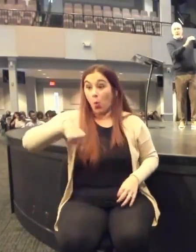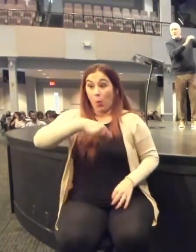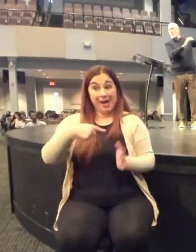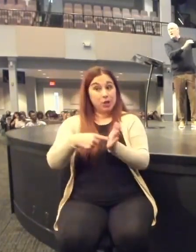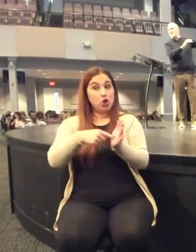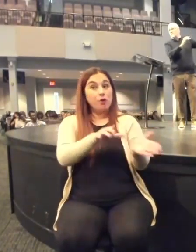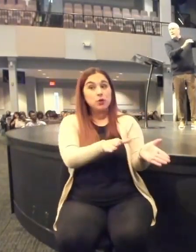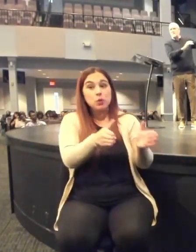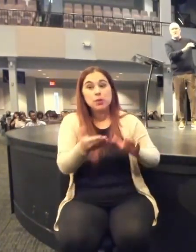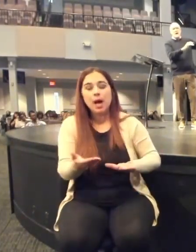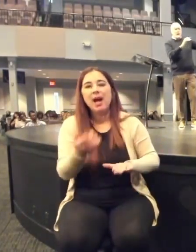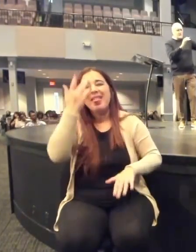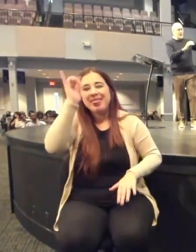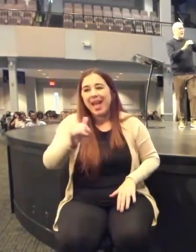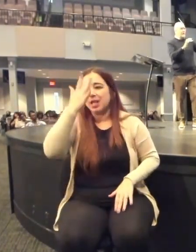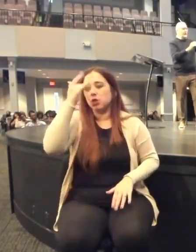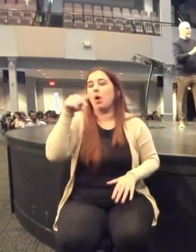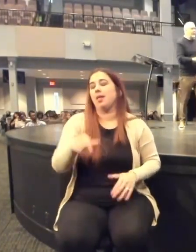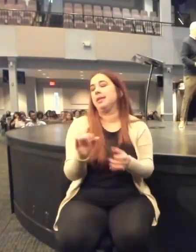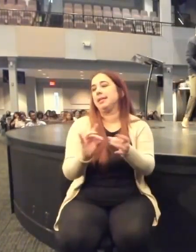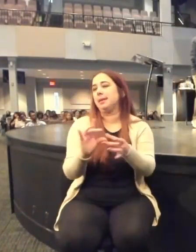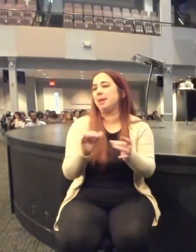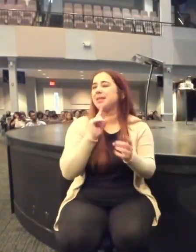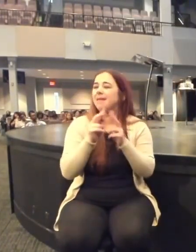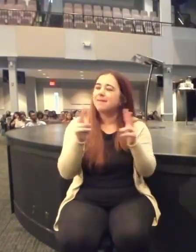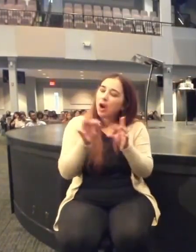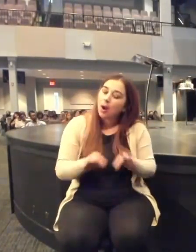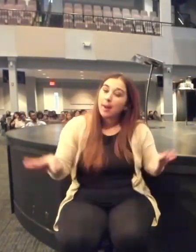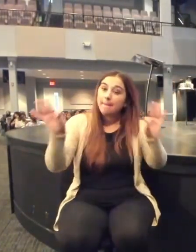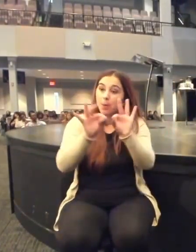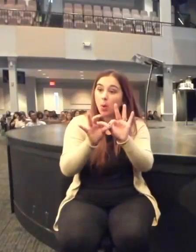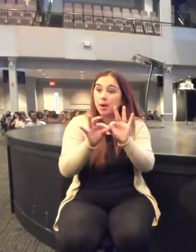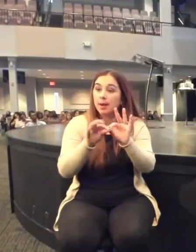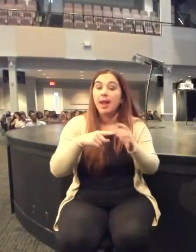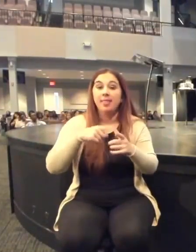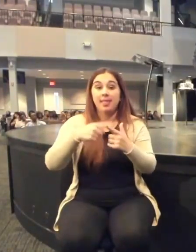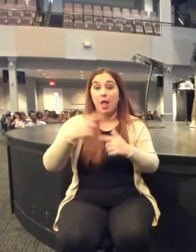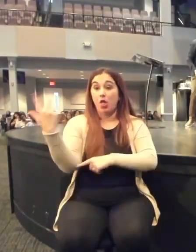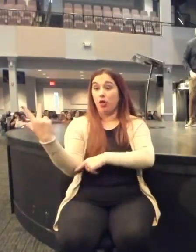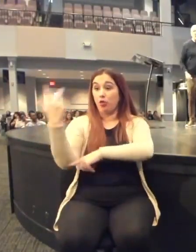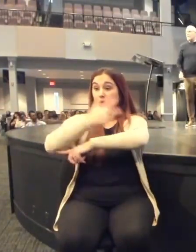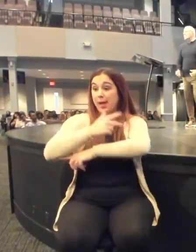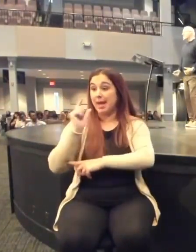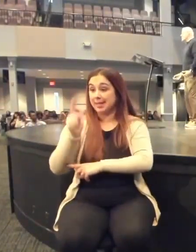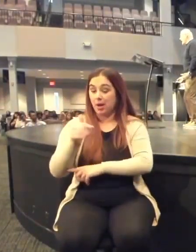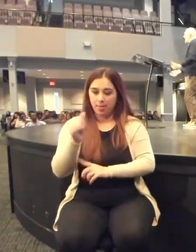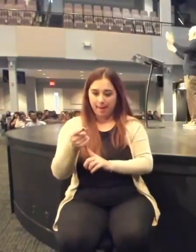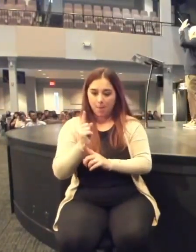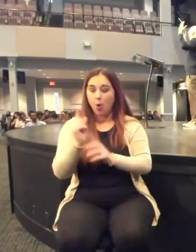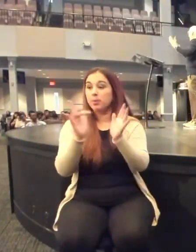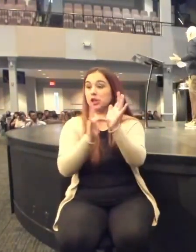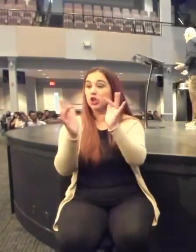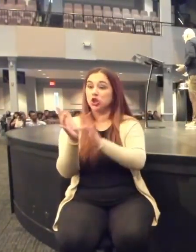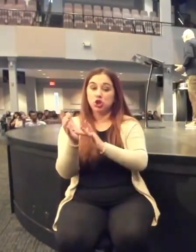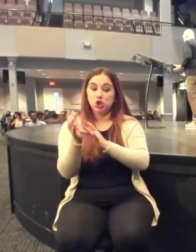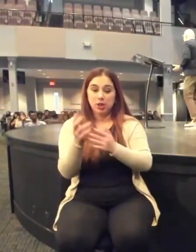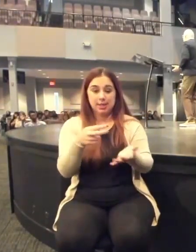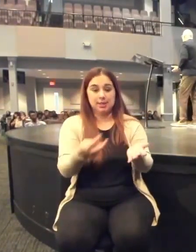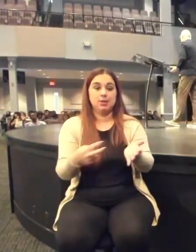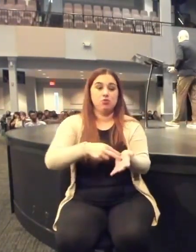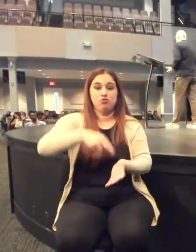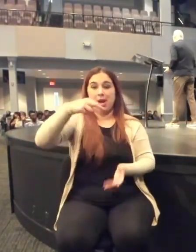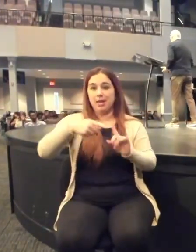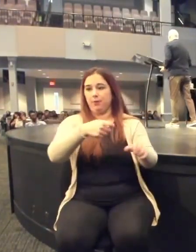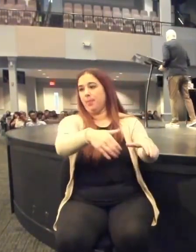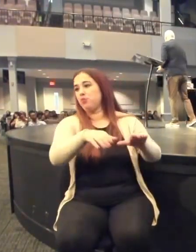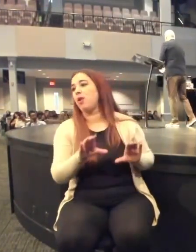die. That's why this message is so very important. And then there was this moment 3 days later when Jesus came up out of the grave